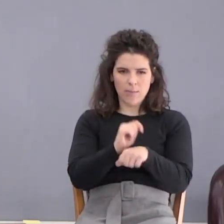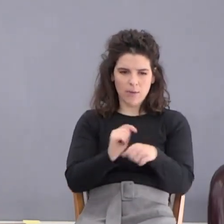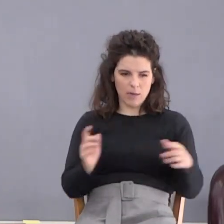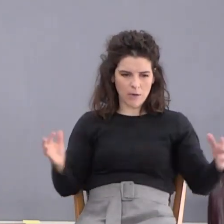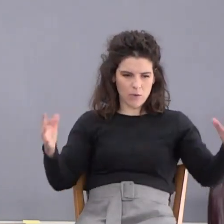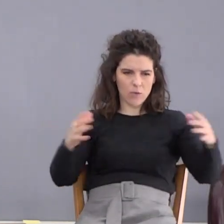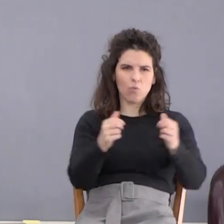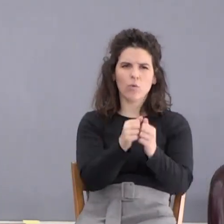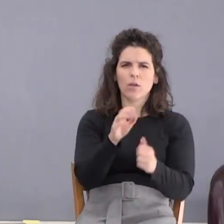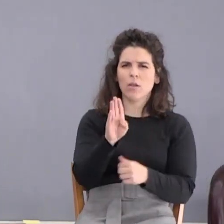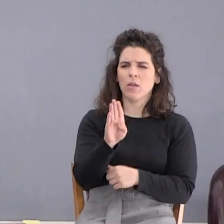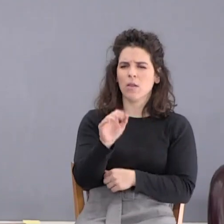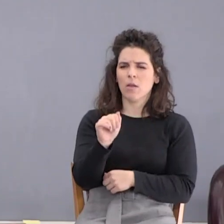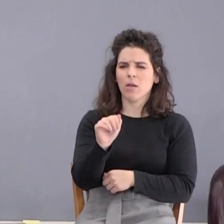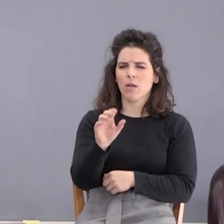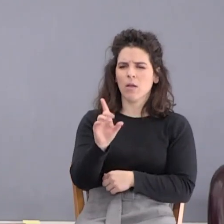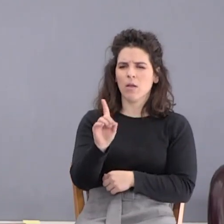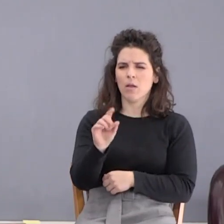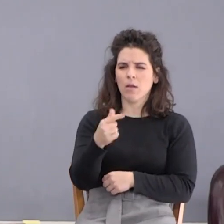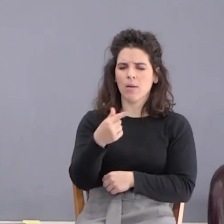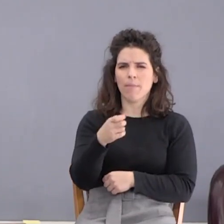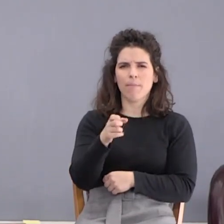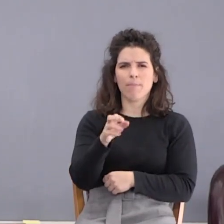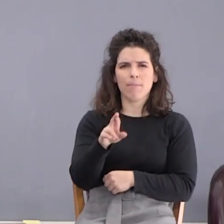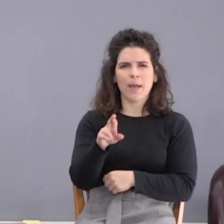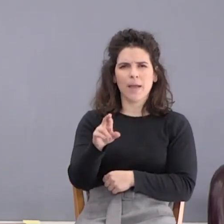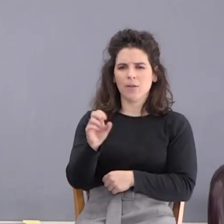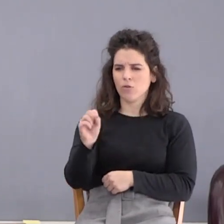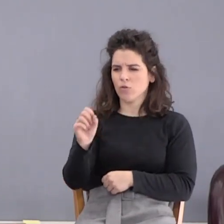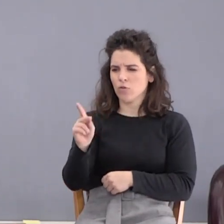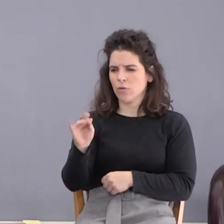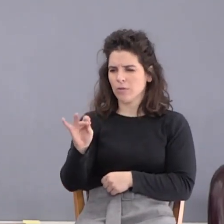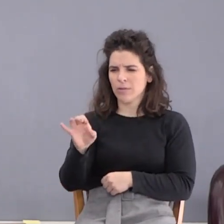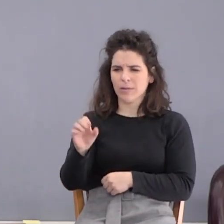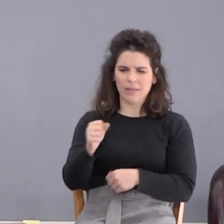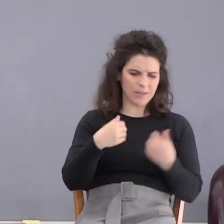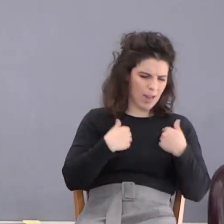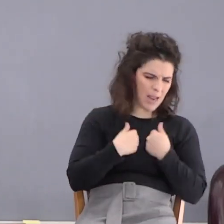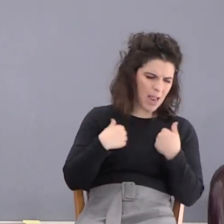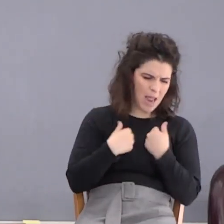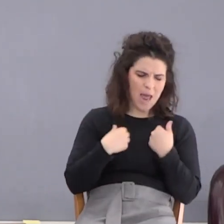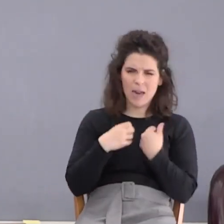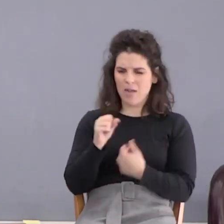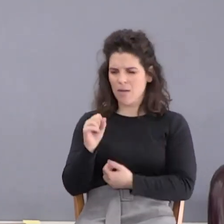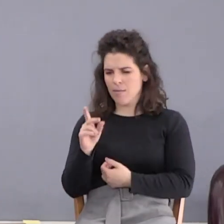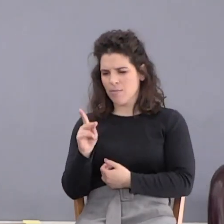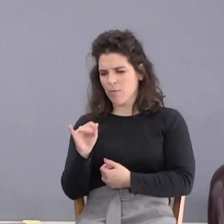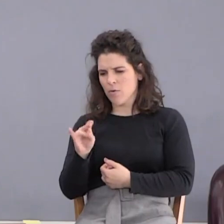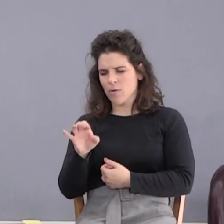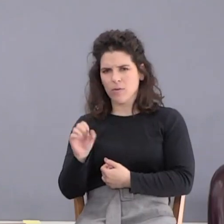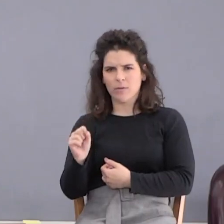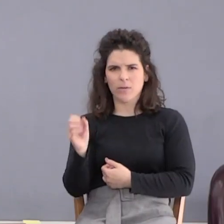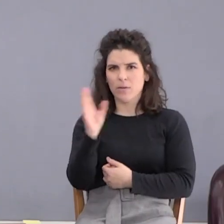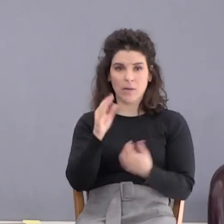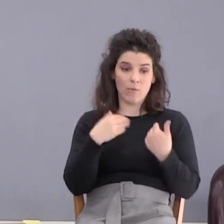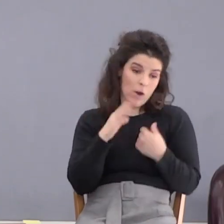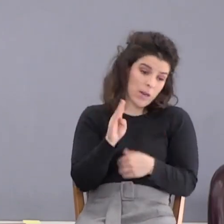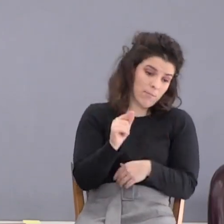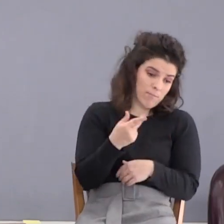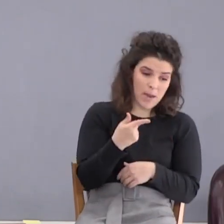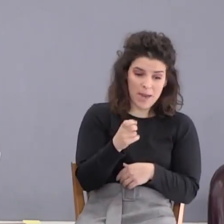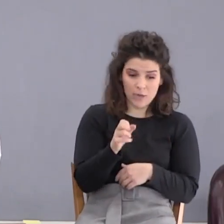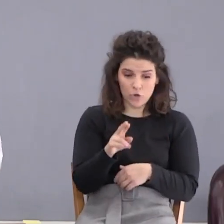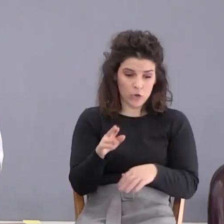with badger skins and animal skins. By the way, never had a badger as a pet.